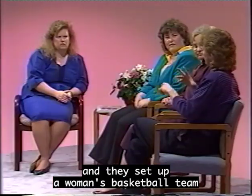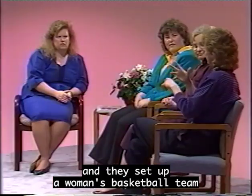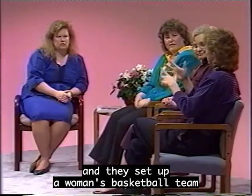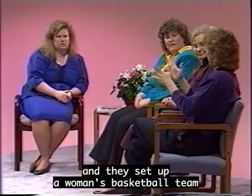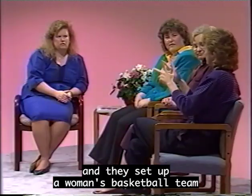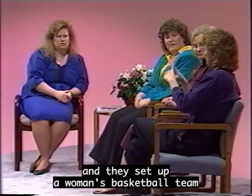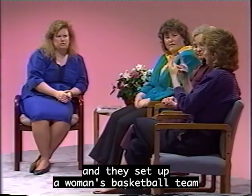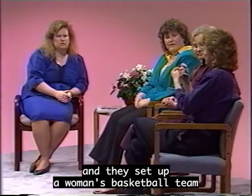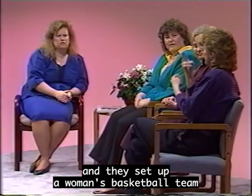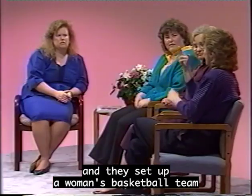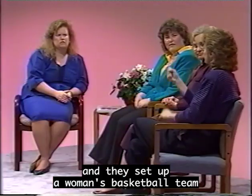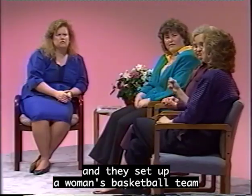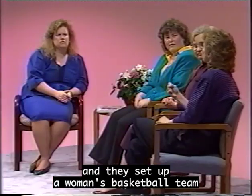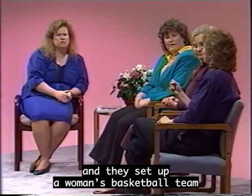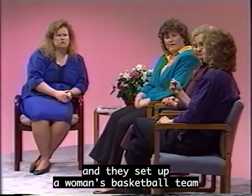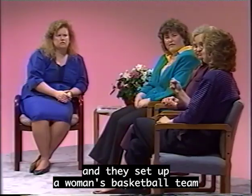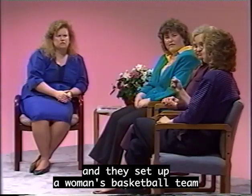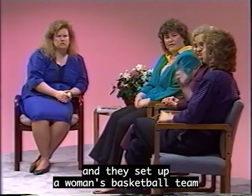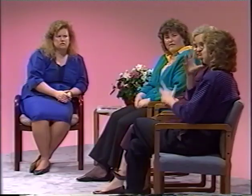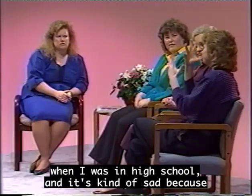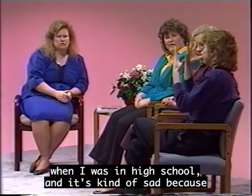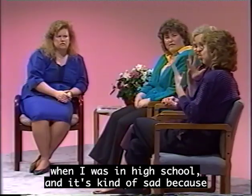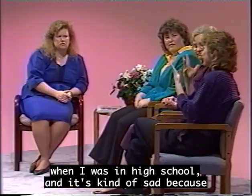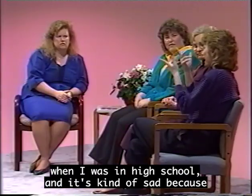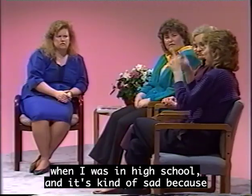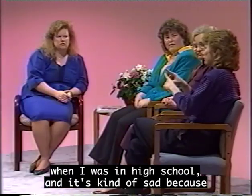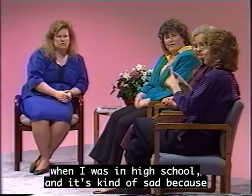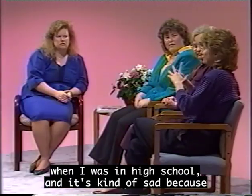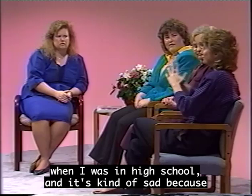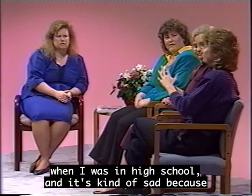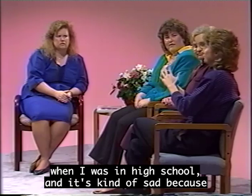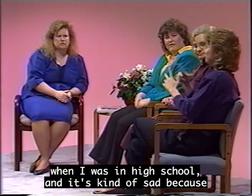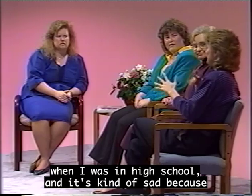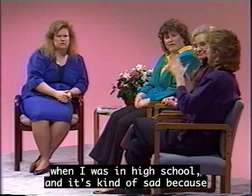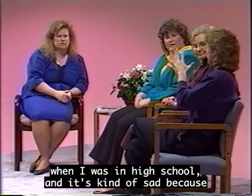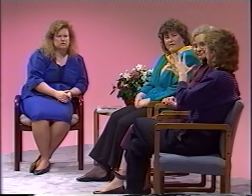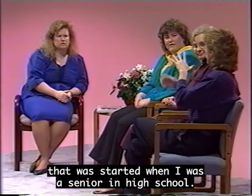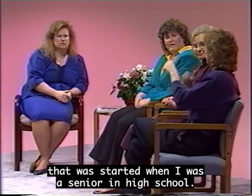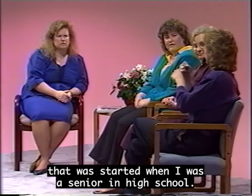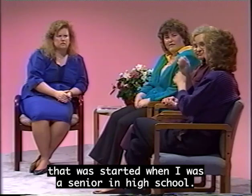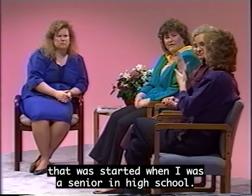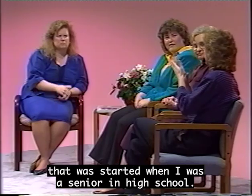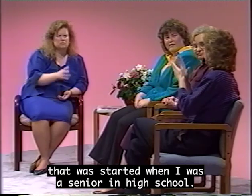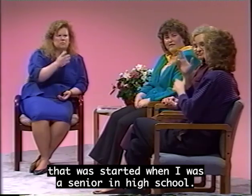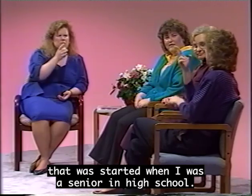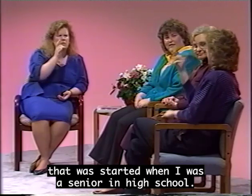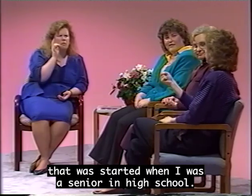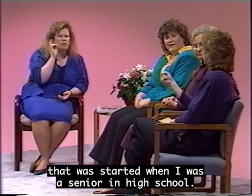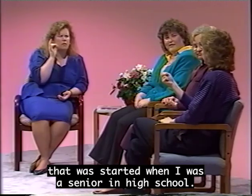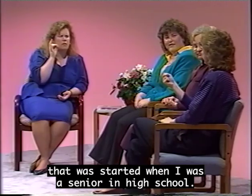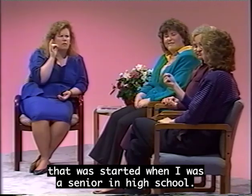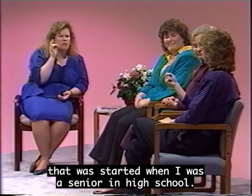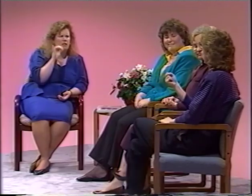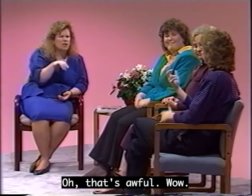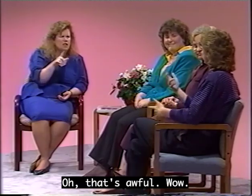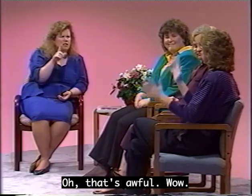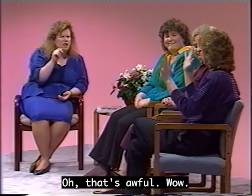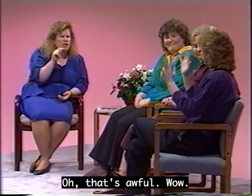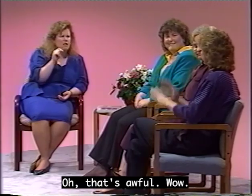set up a women's basketball team when I was in high school, and it's kind of sad because that was started when I was a senior in high school. Oh,